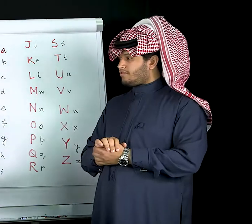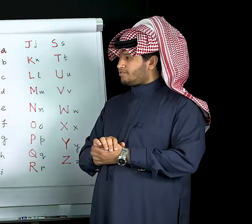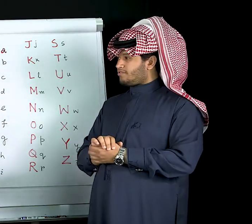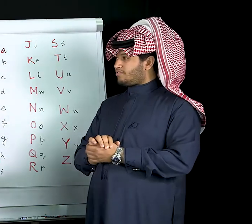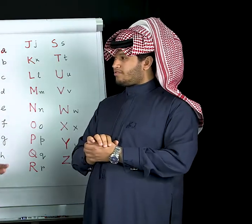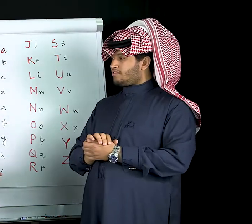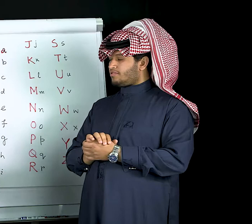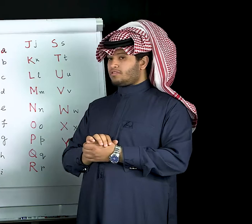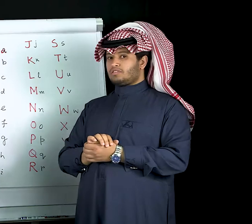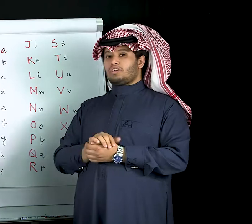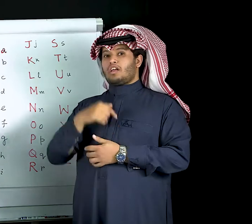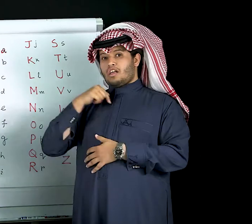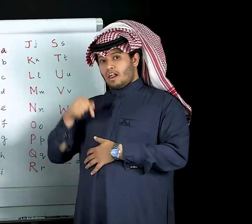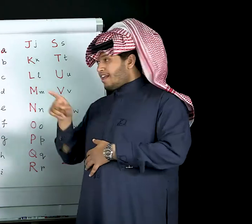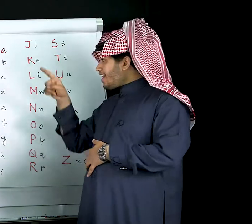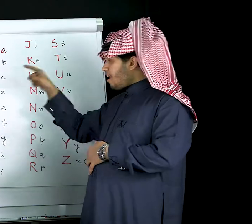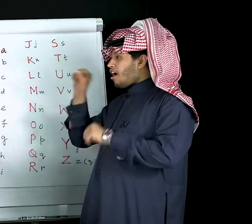which you have practiced